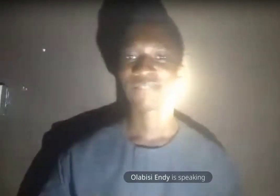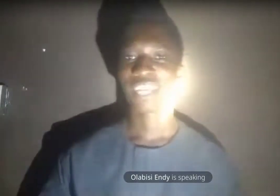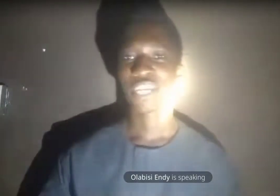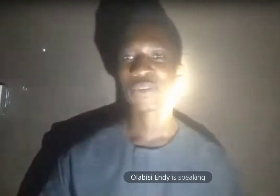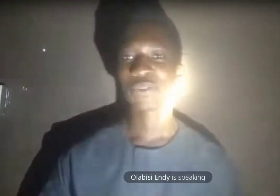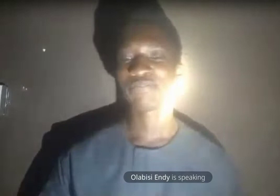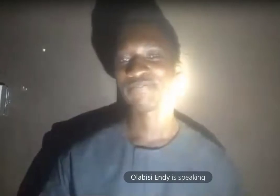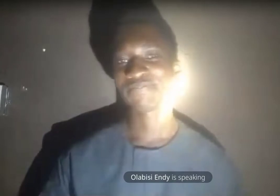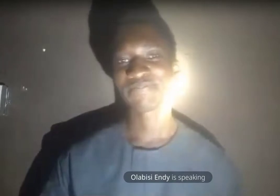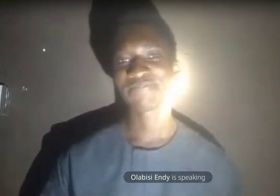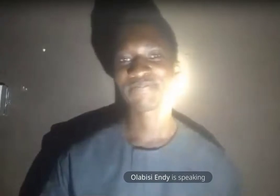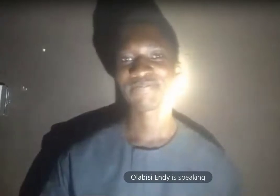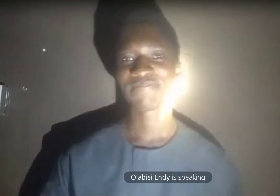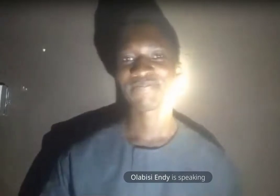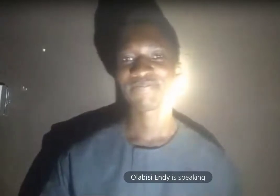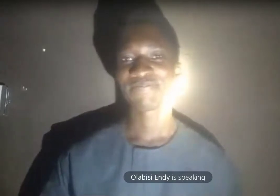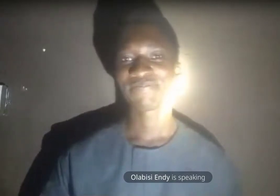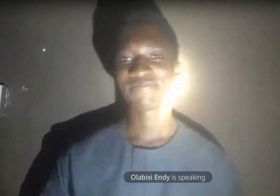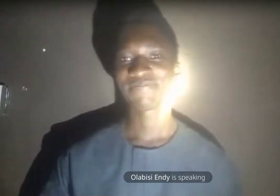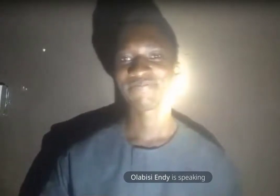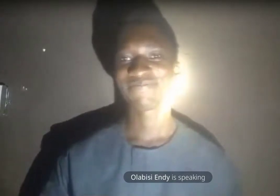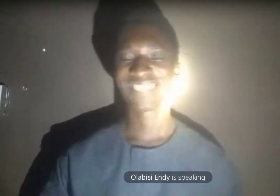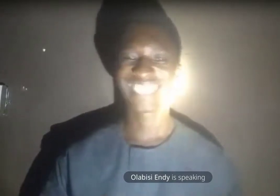sign this, please. 200